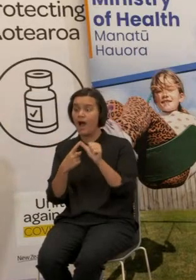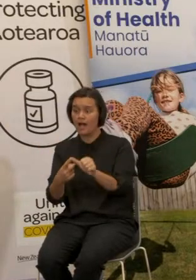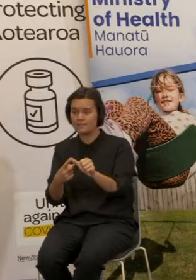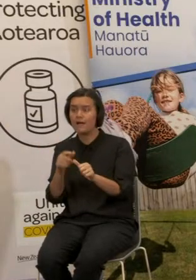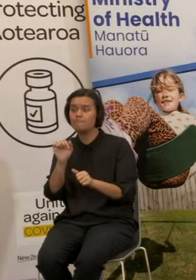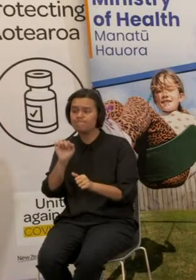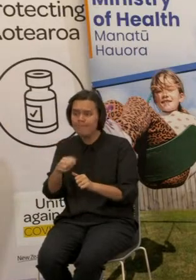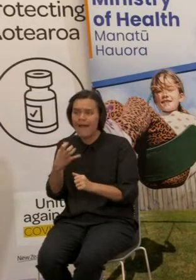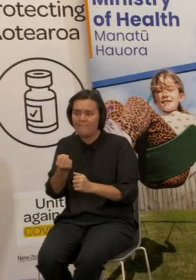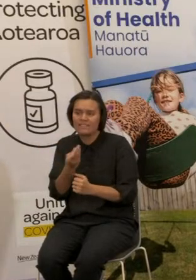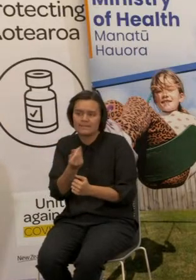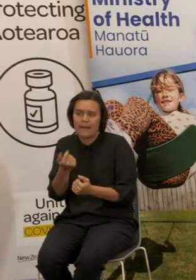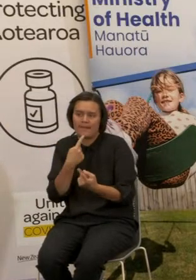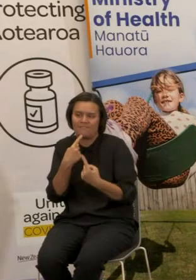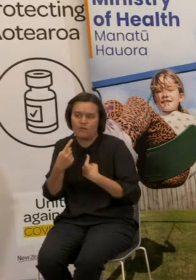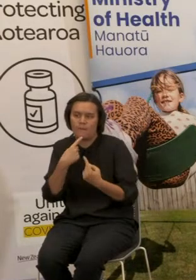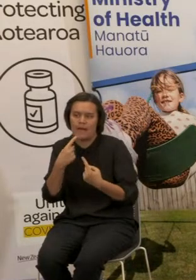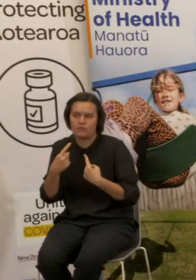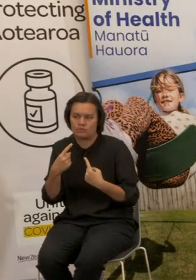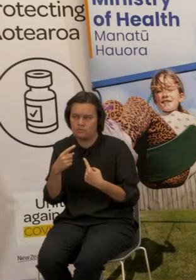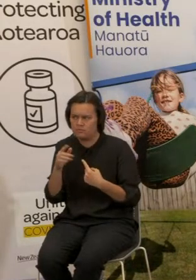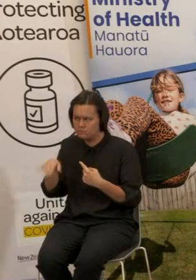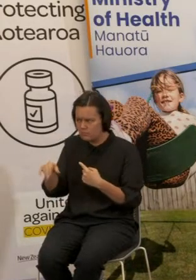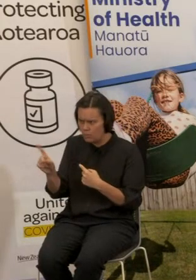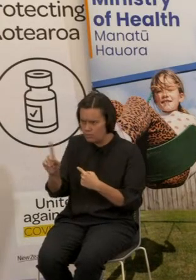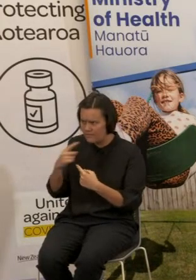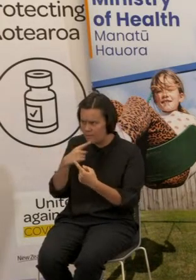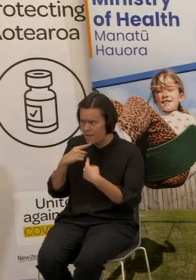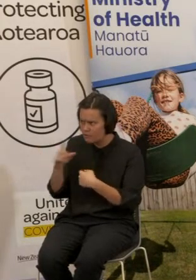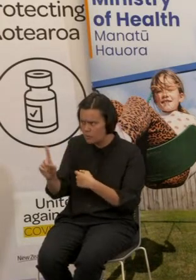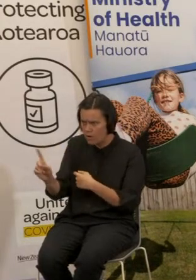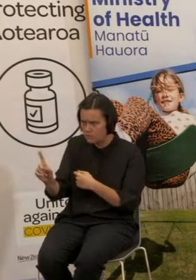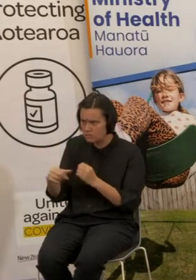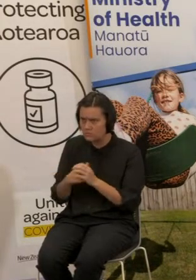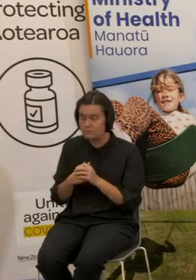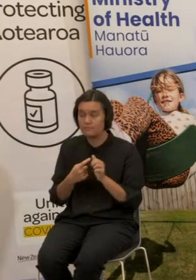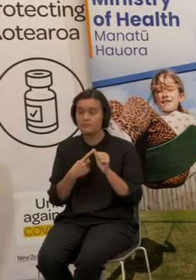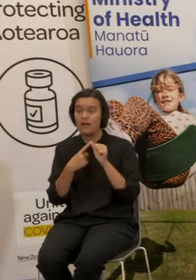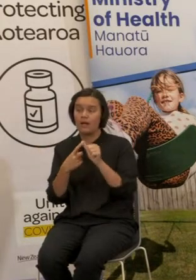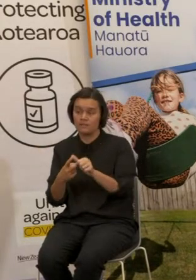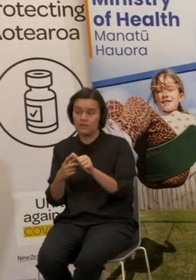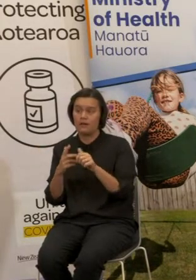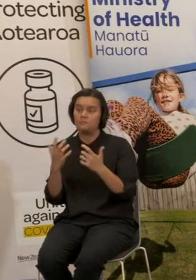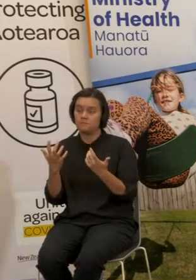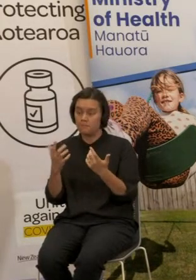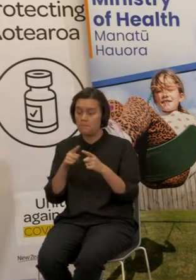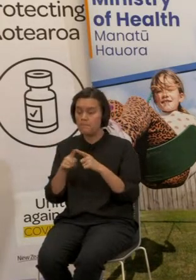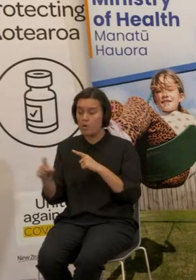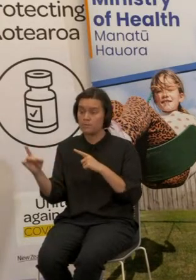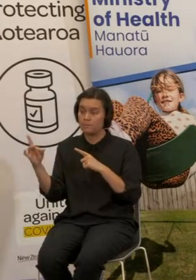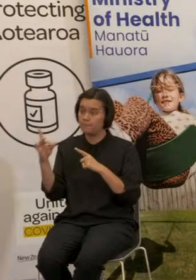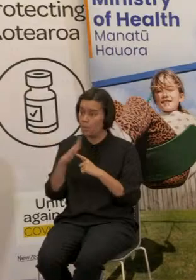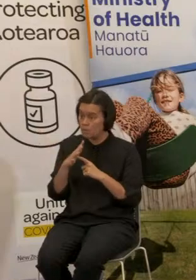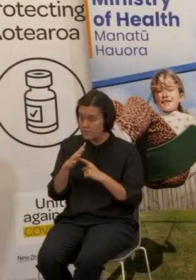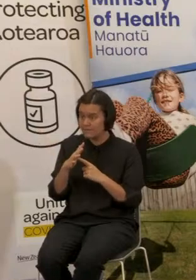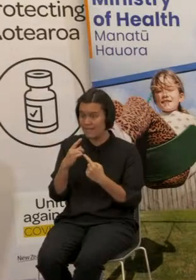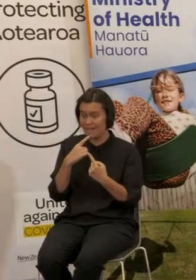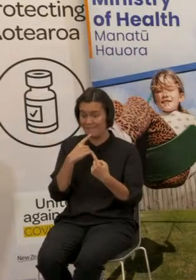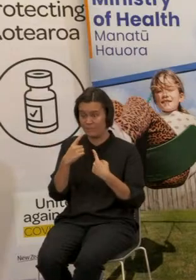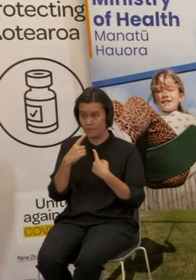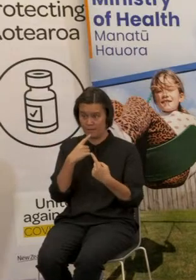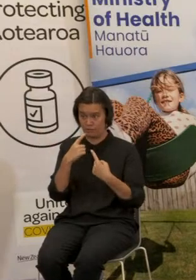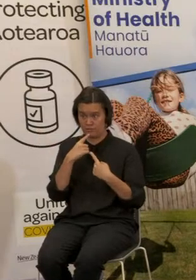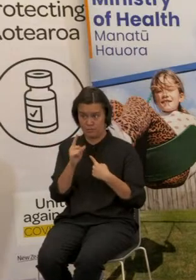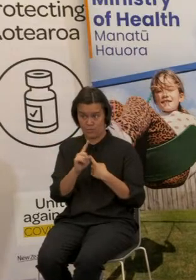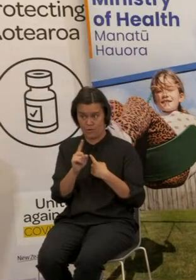country. Well, what it shows is that the most important determinant of what hospitalisation